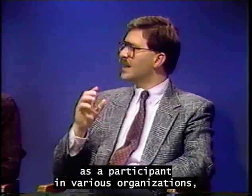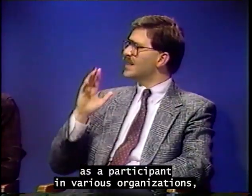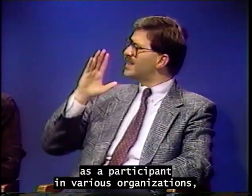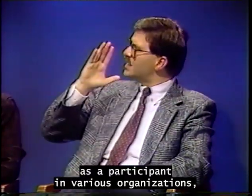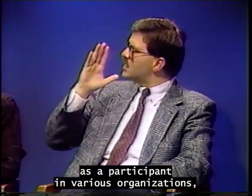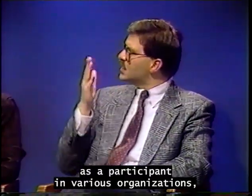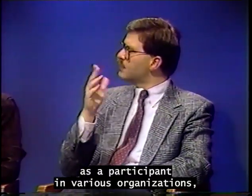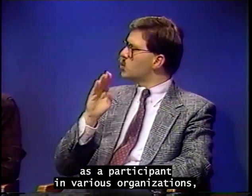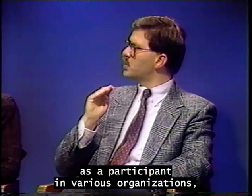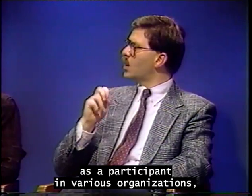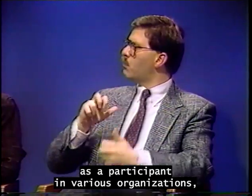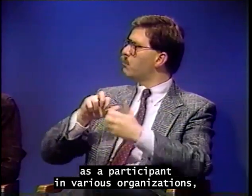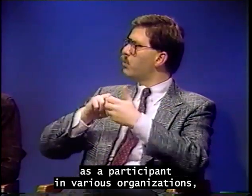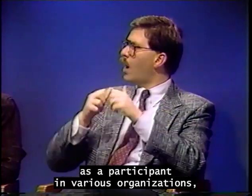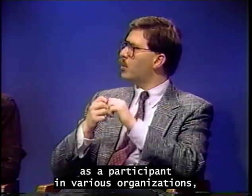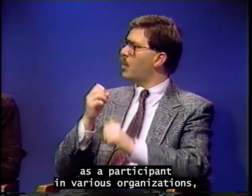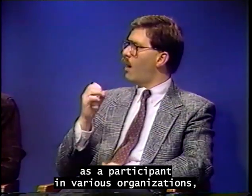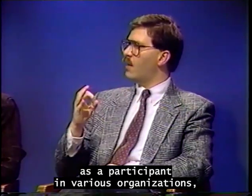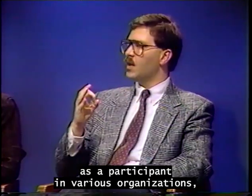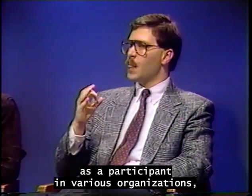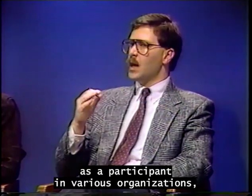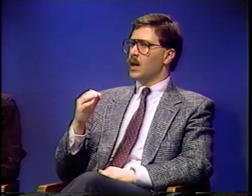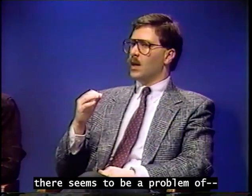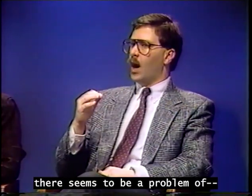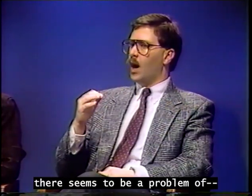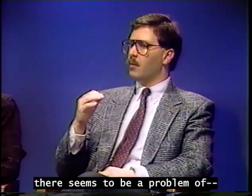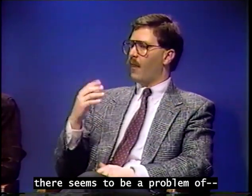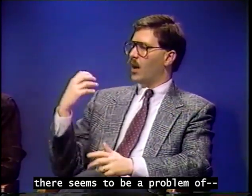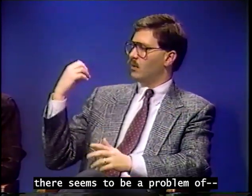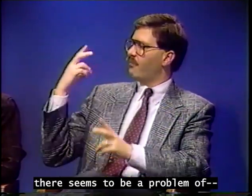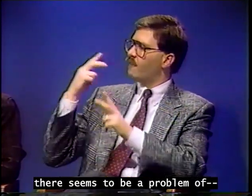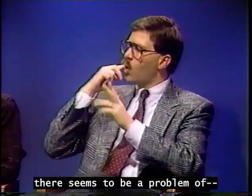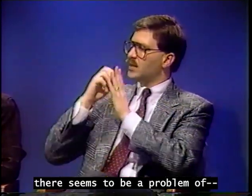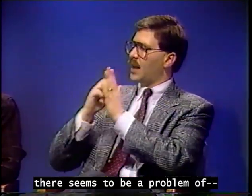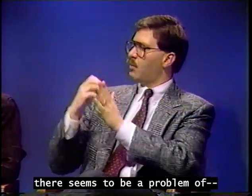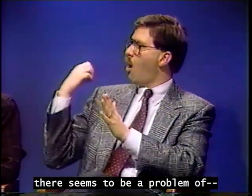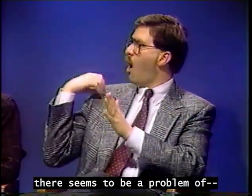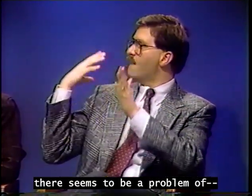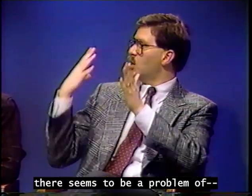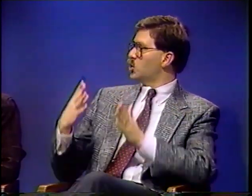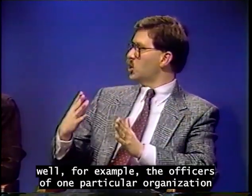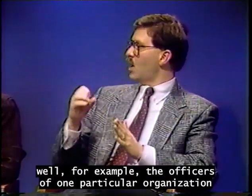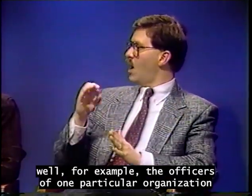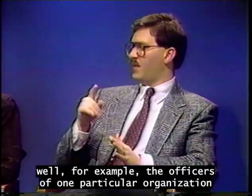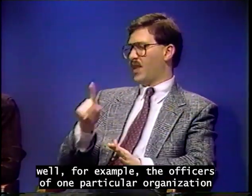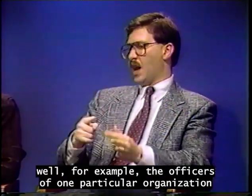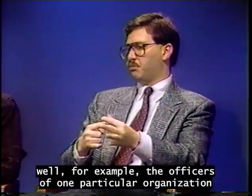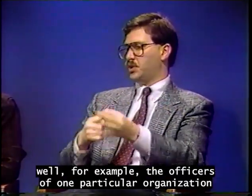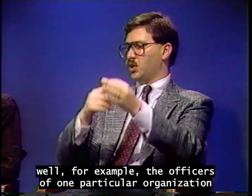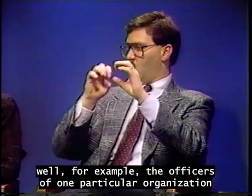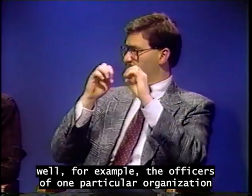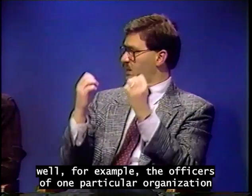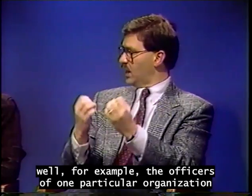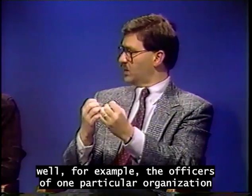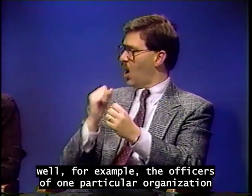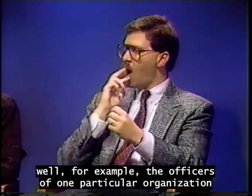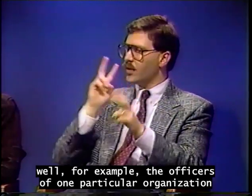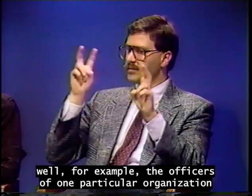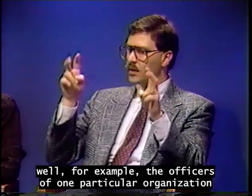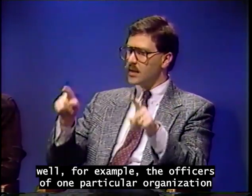participant in various organizations, there seems to be a problem of, well, for example, the officers of one